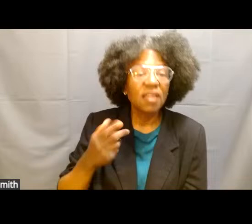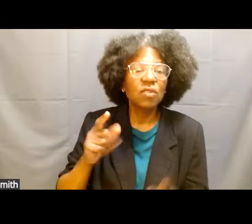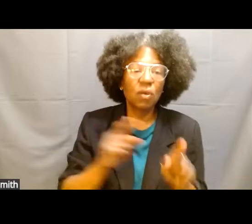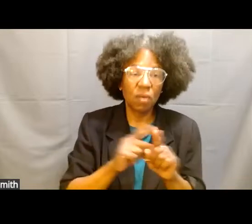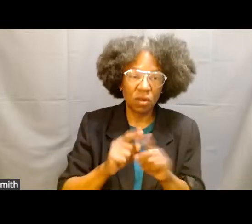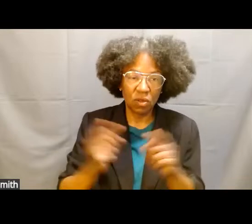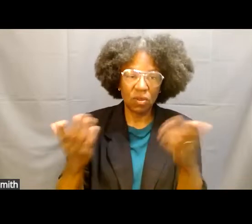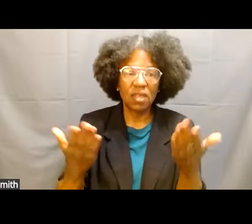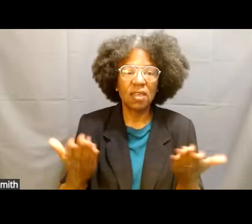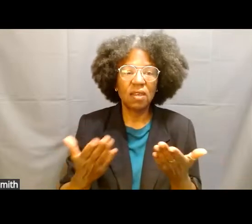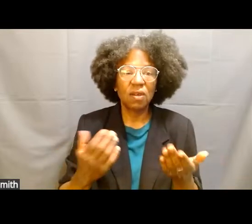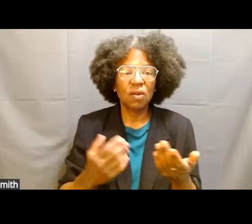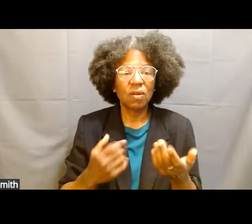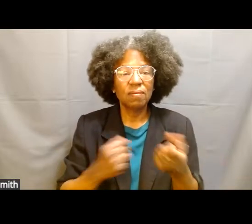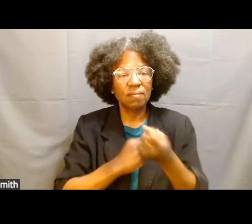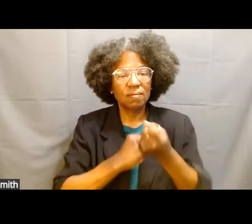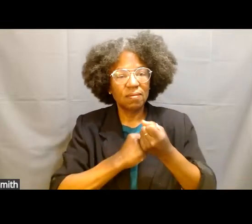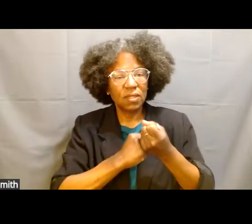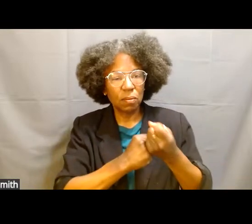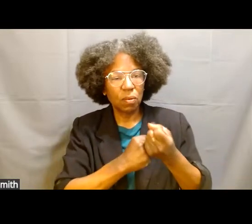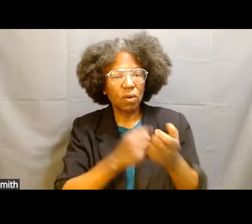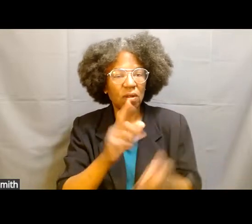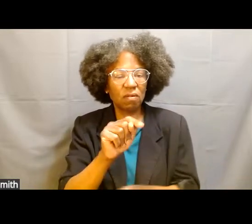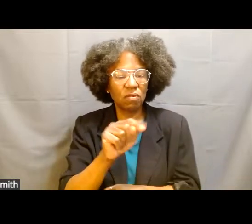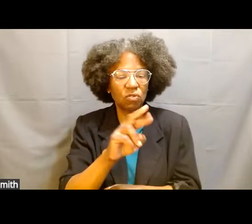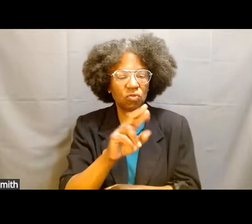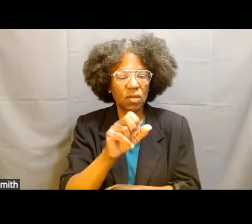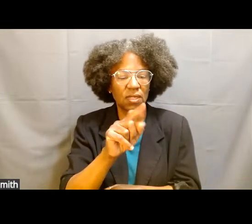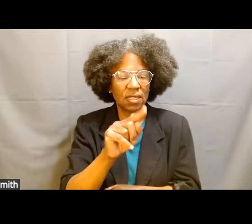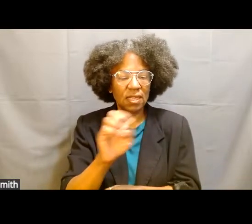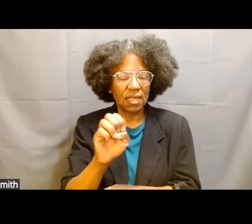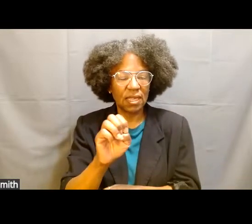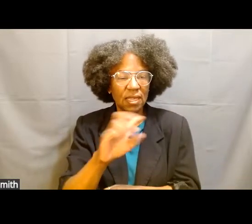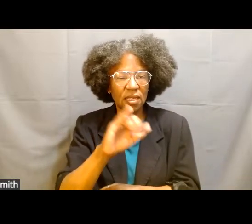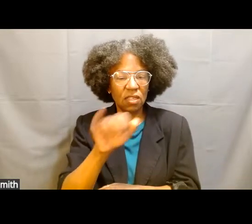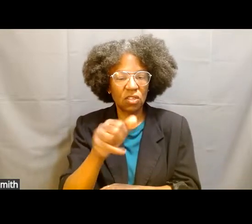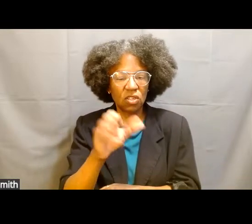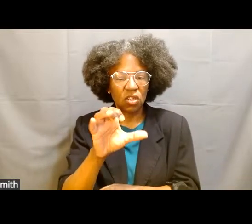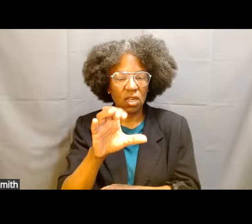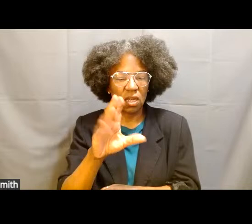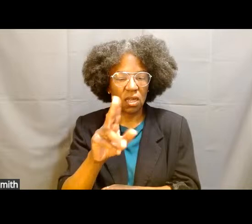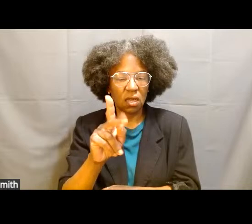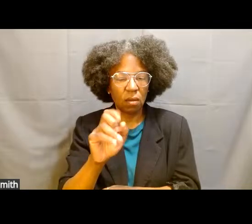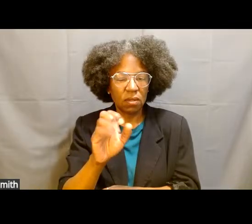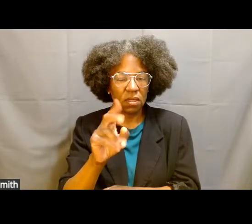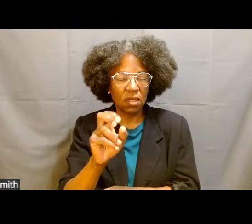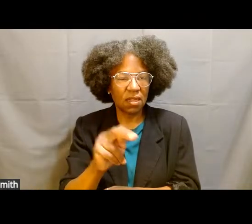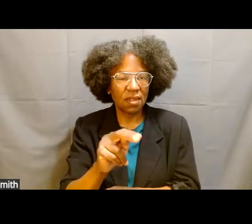in support of Trustee Jackson. I don't have a kid in this